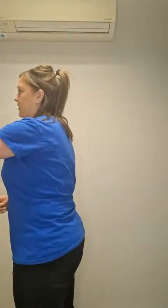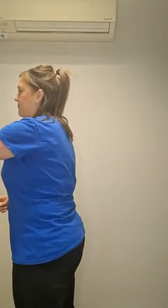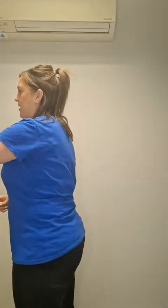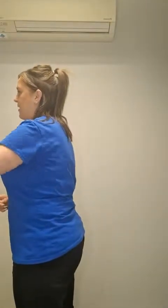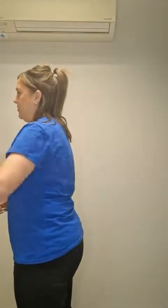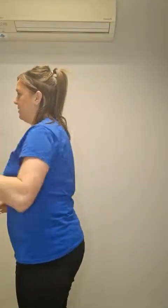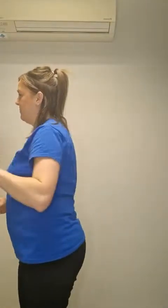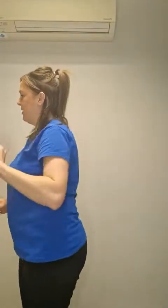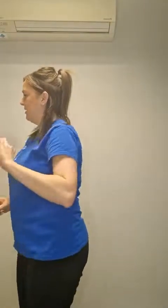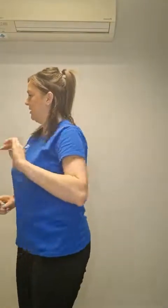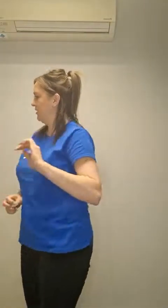bear with me.